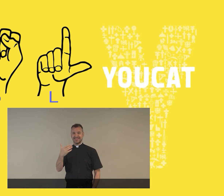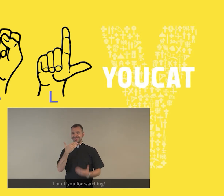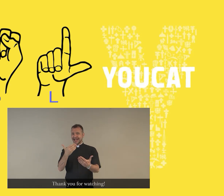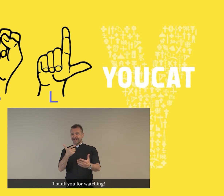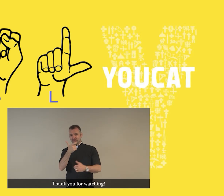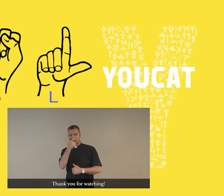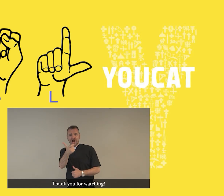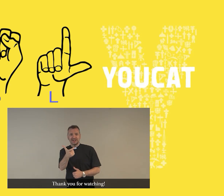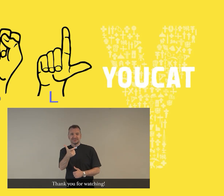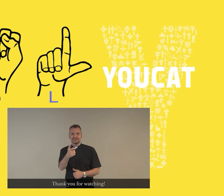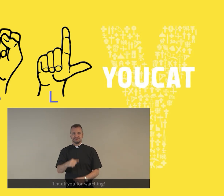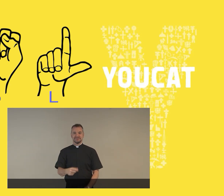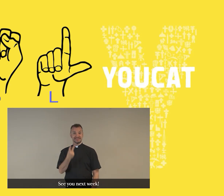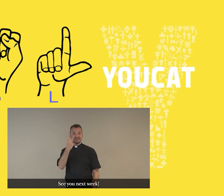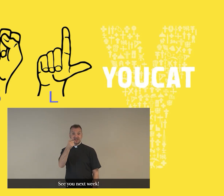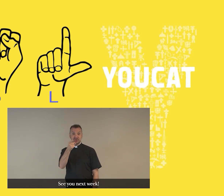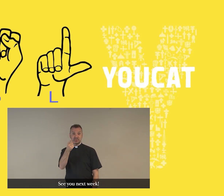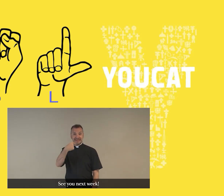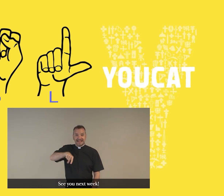Thank you for watching. See you next week.